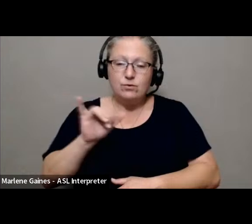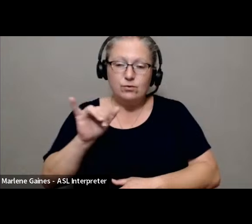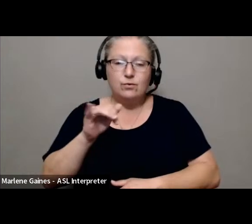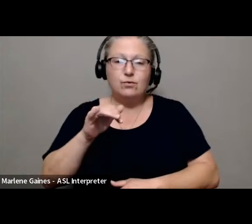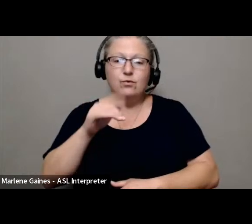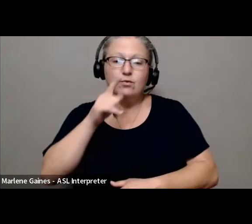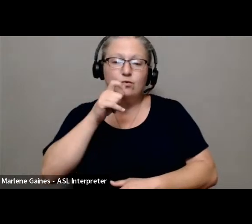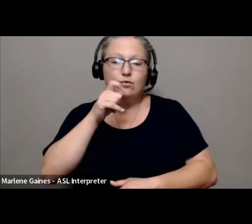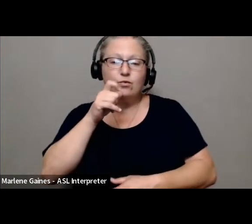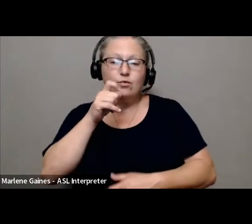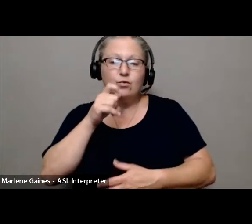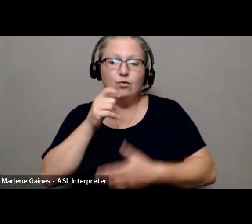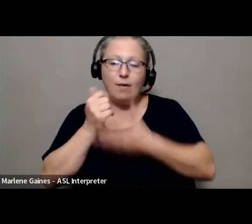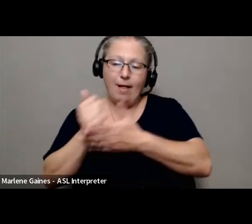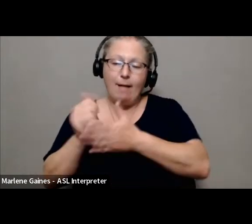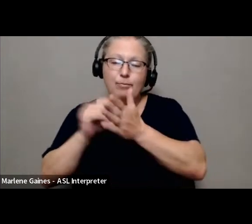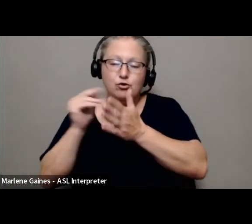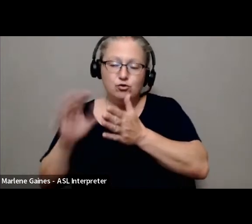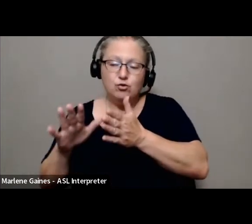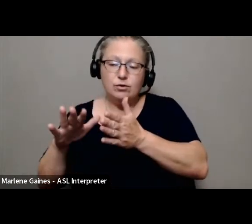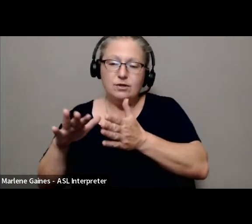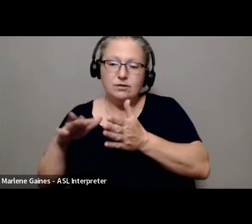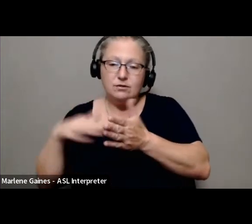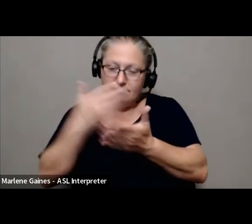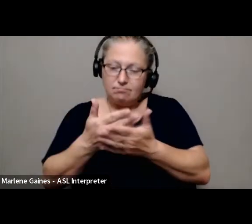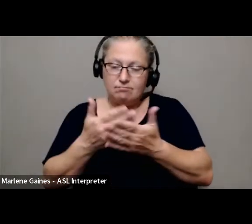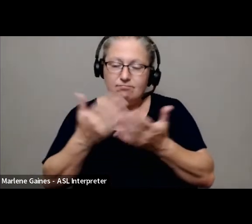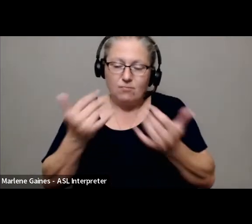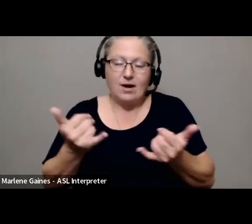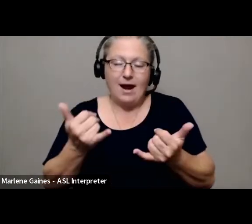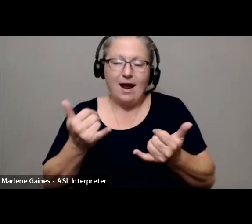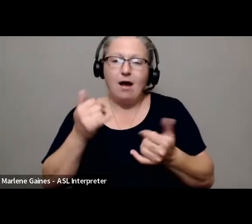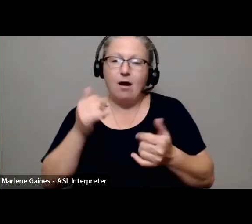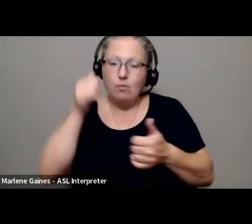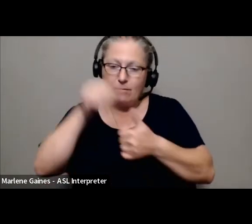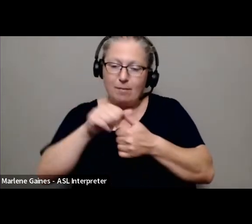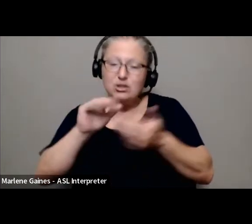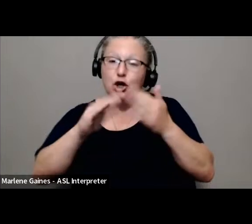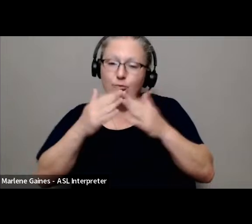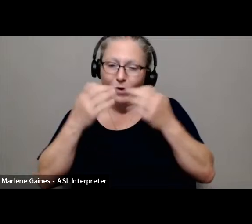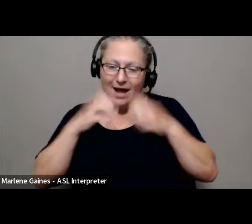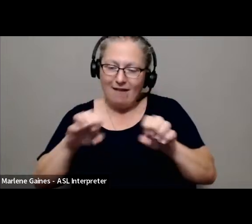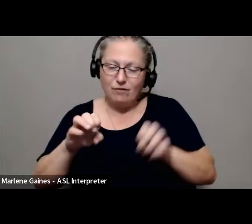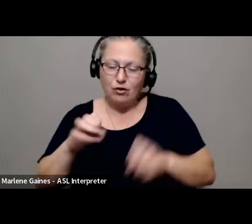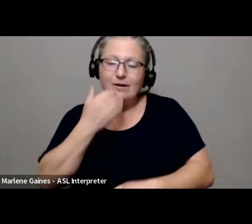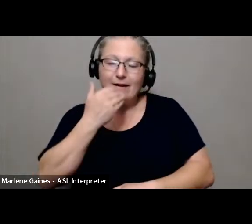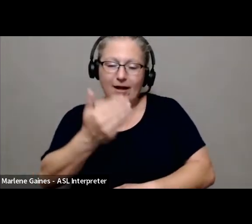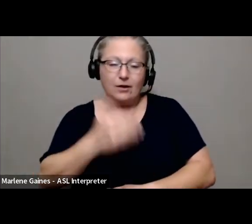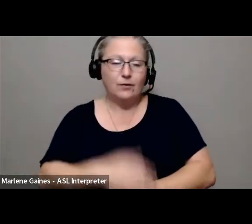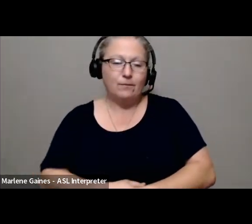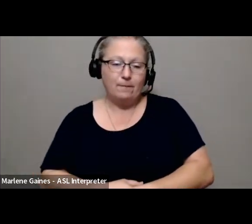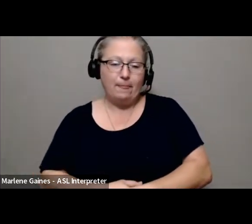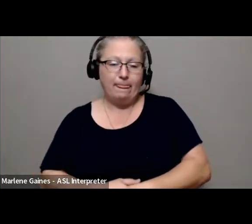that gets the students to this point. Again, it's a community effort, so thank you.